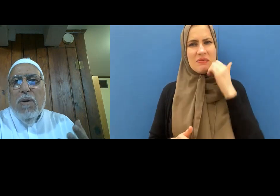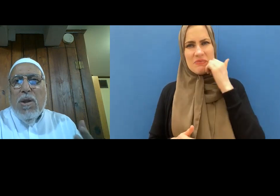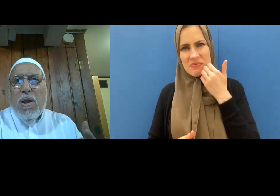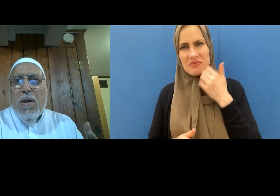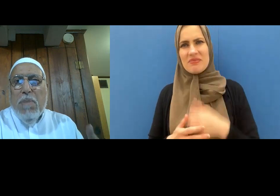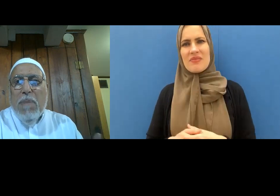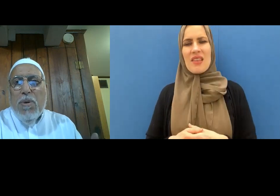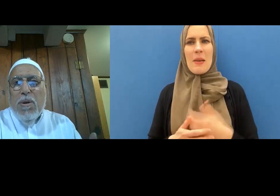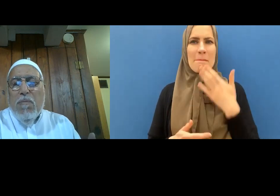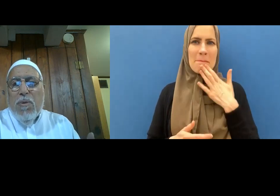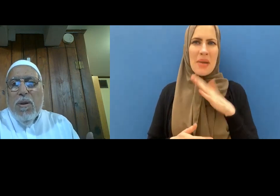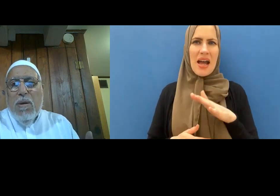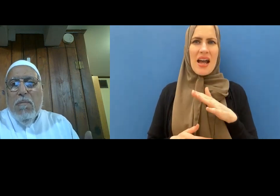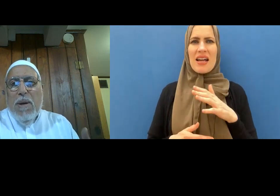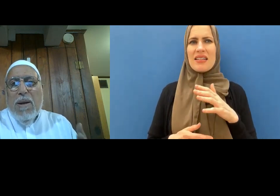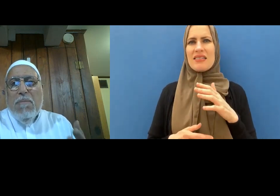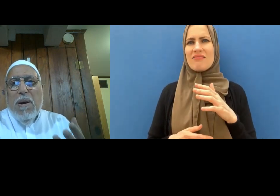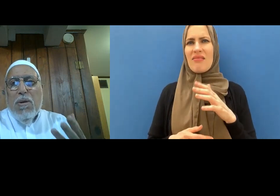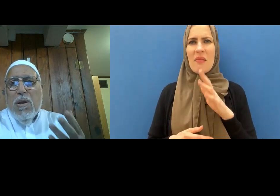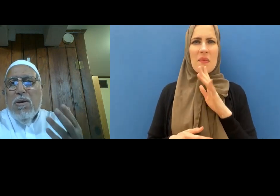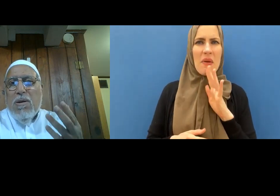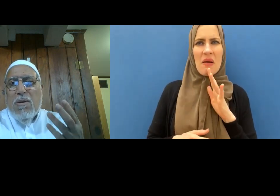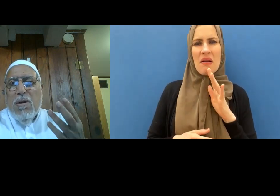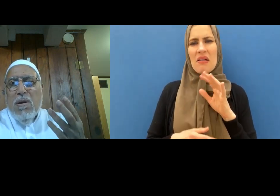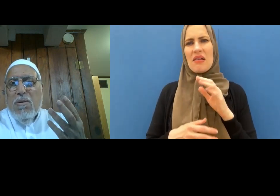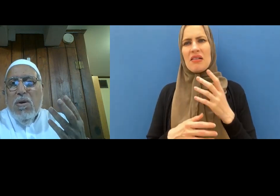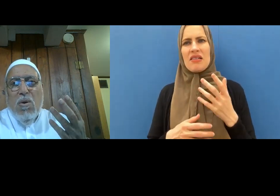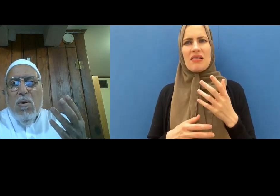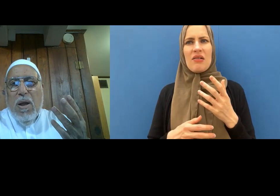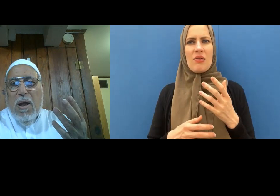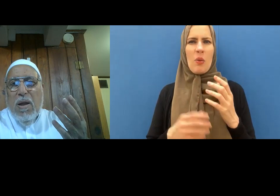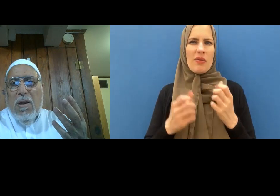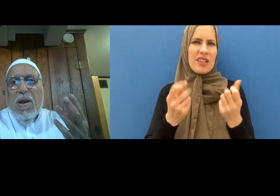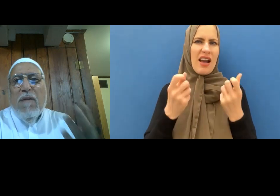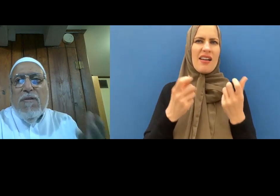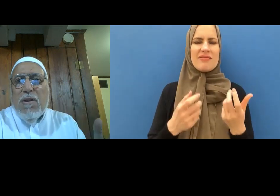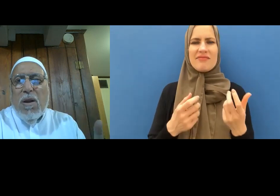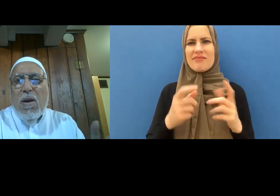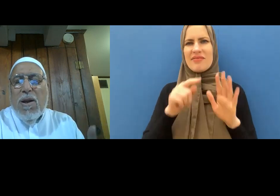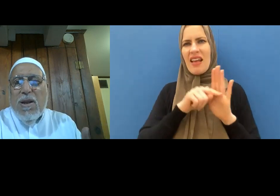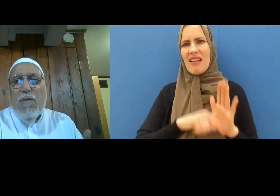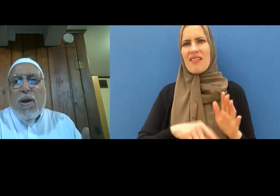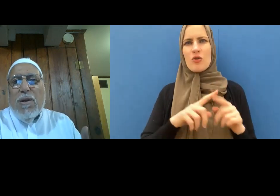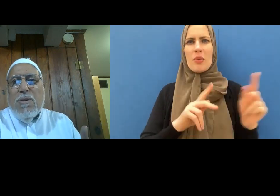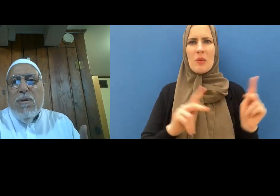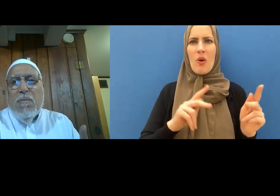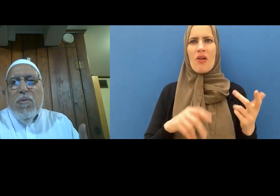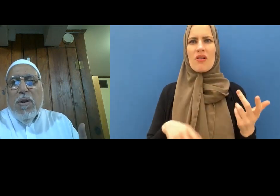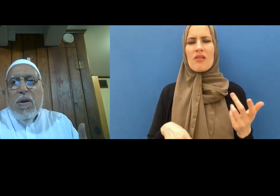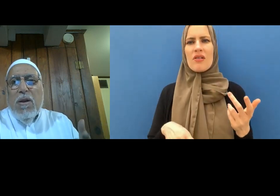bad mouthing people, bad mouthing, you know, the gifts of Allah has given